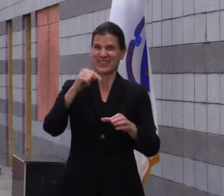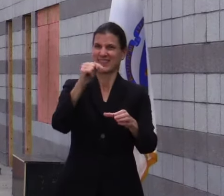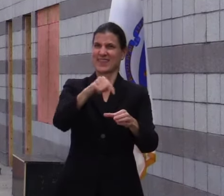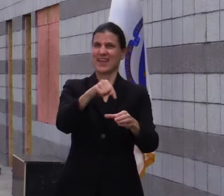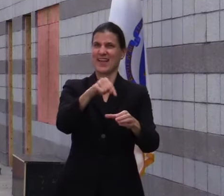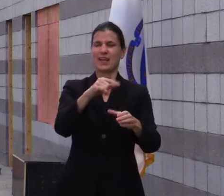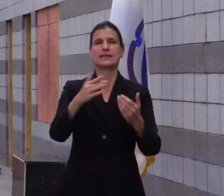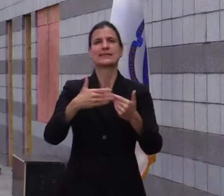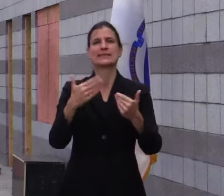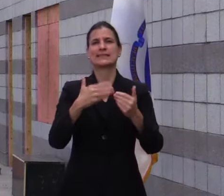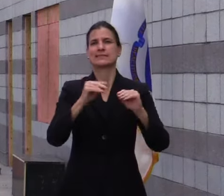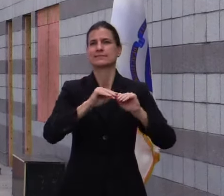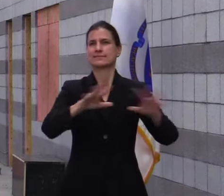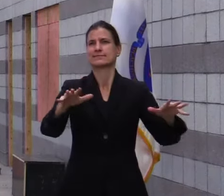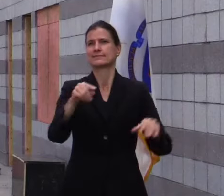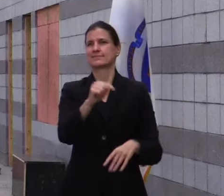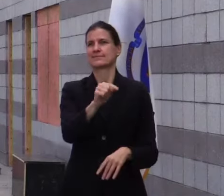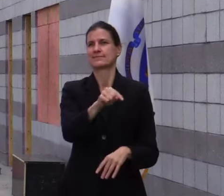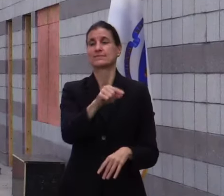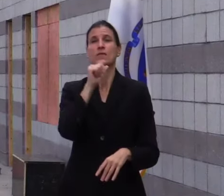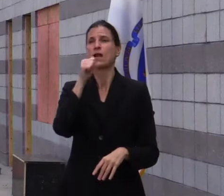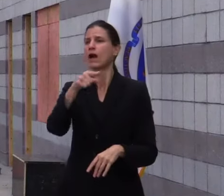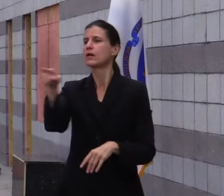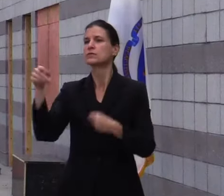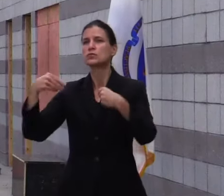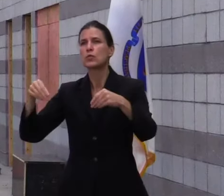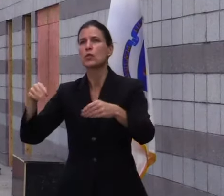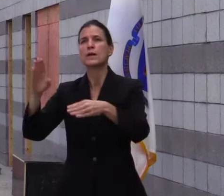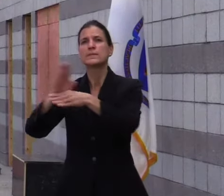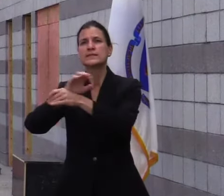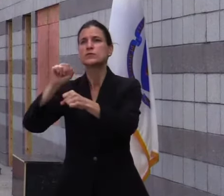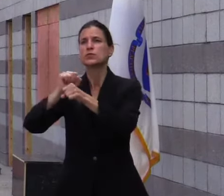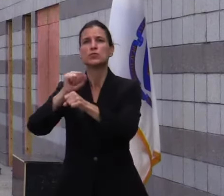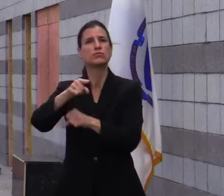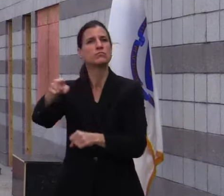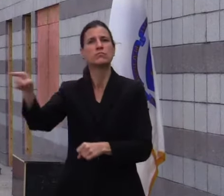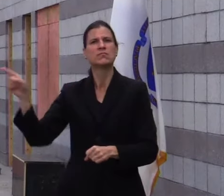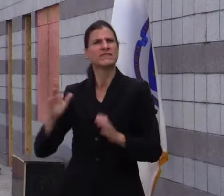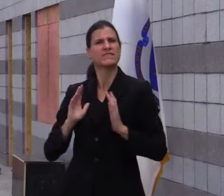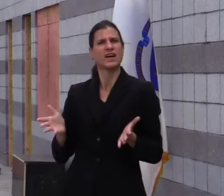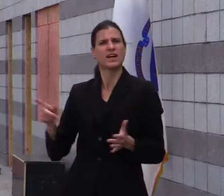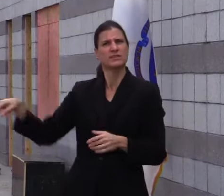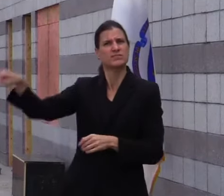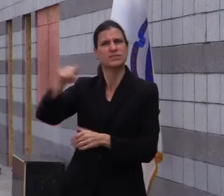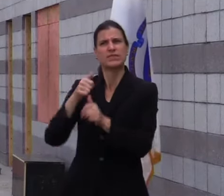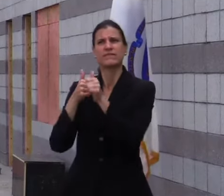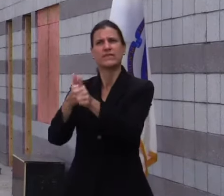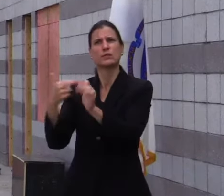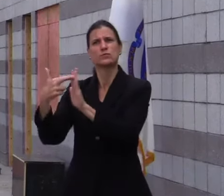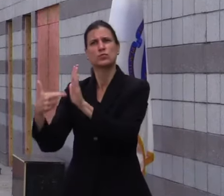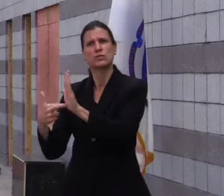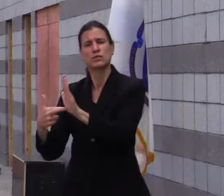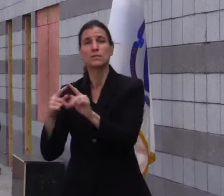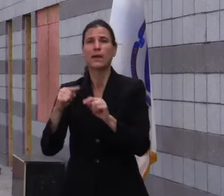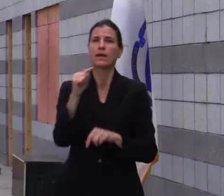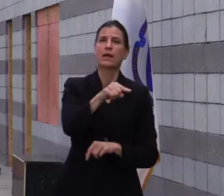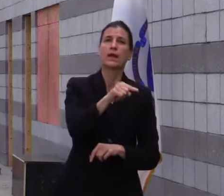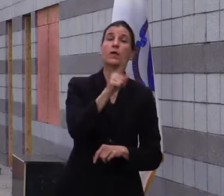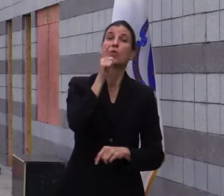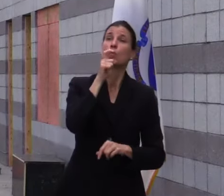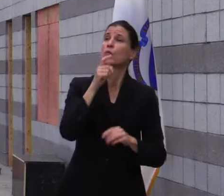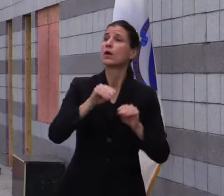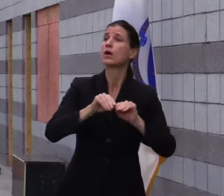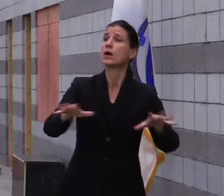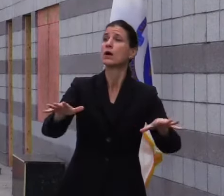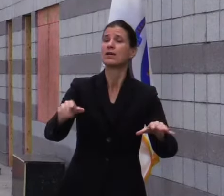that are usually a part of daily life for most people, but it's something we've had to step back from. Virtually everything